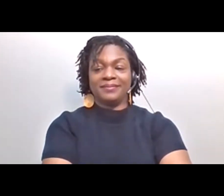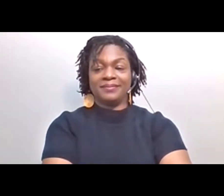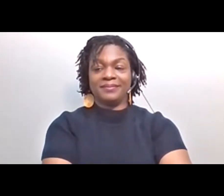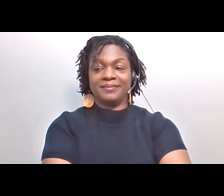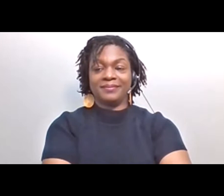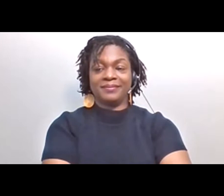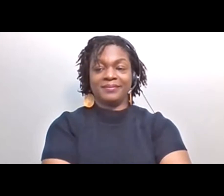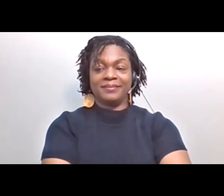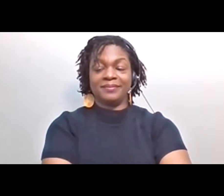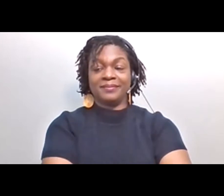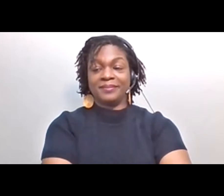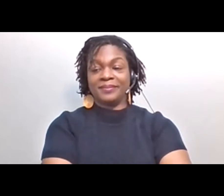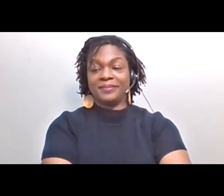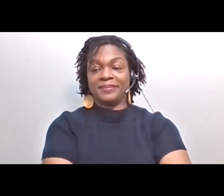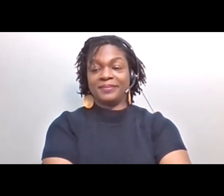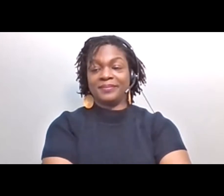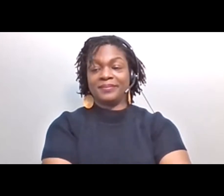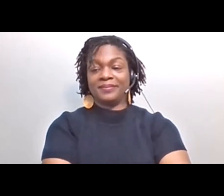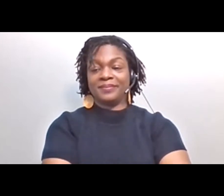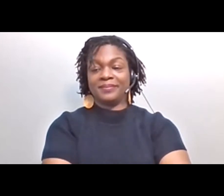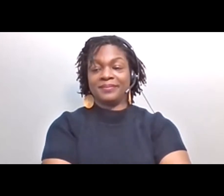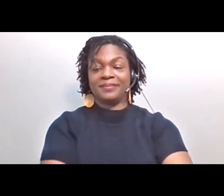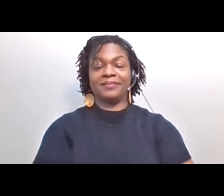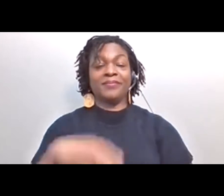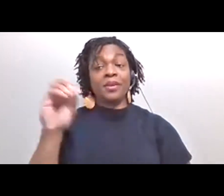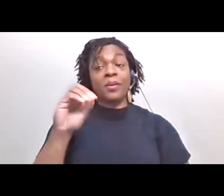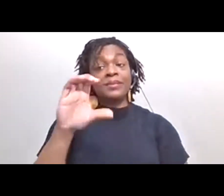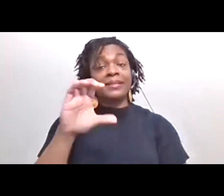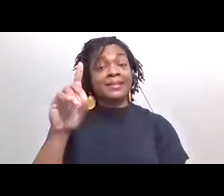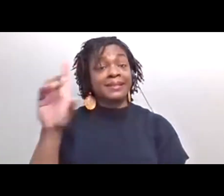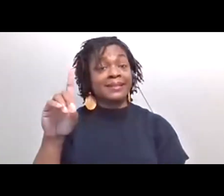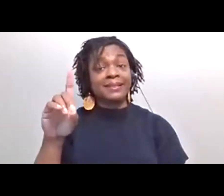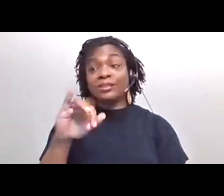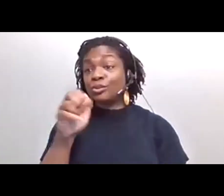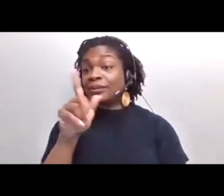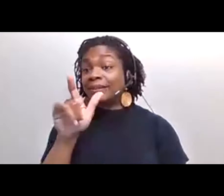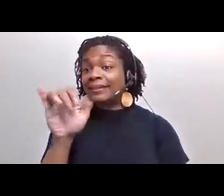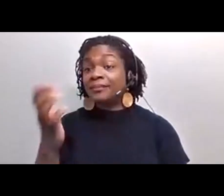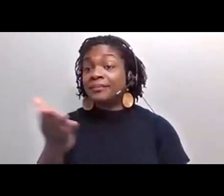OCDD. Julie, would you please give us the report?